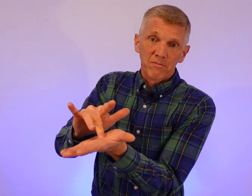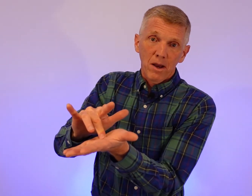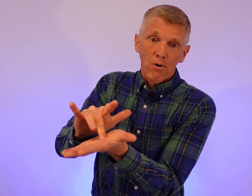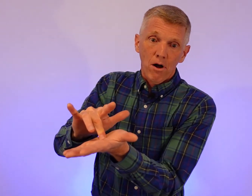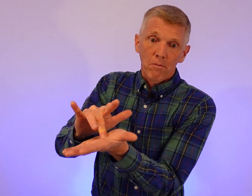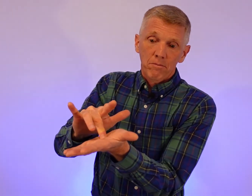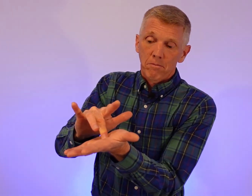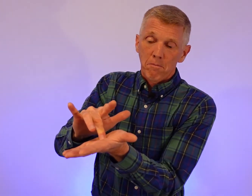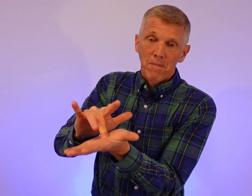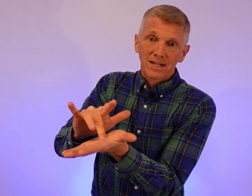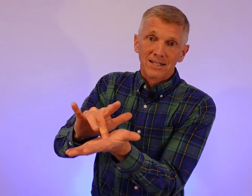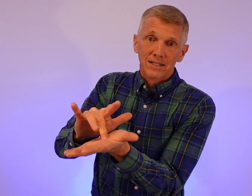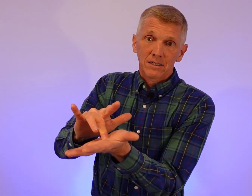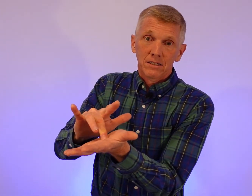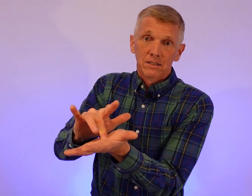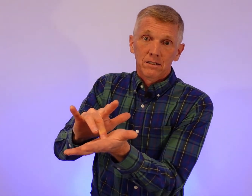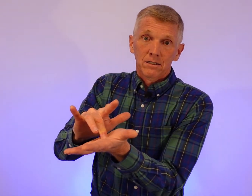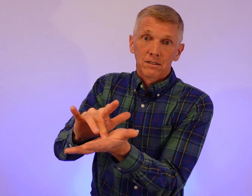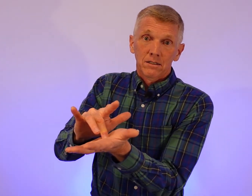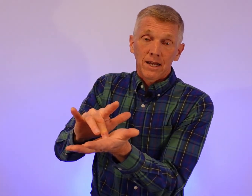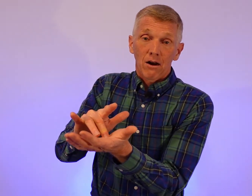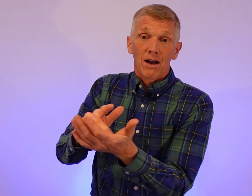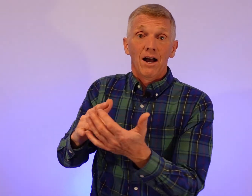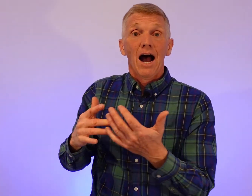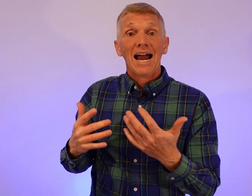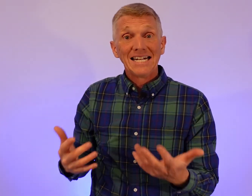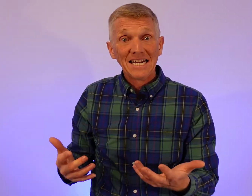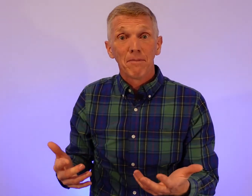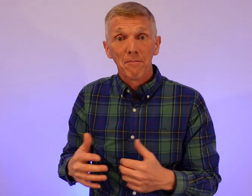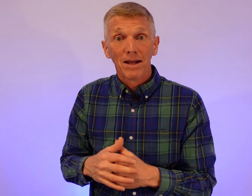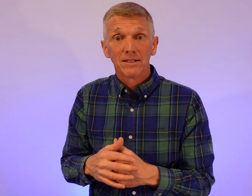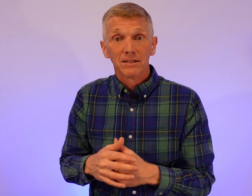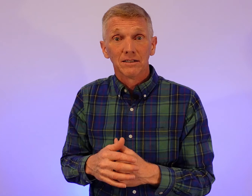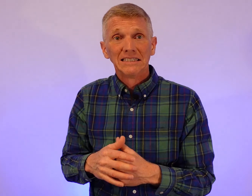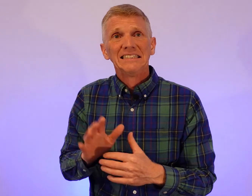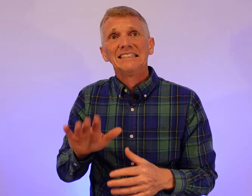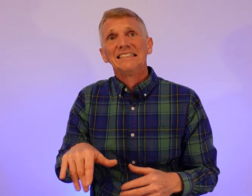my palm, medicine. Now, I need my medicine.